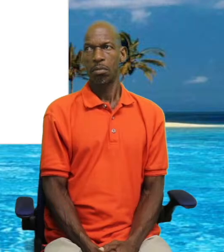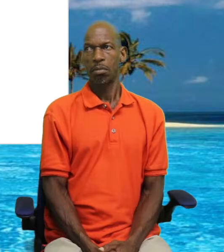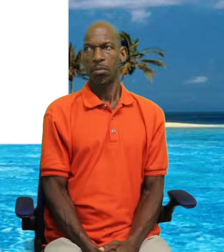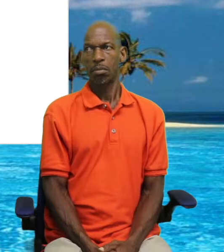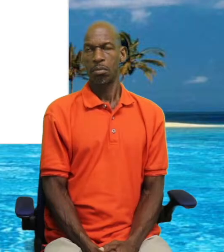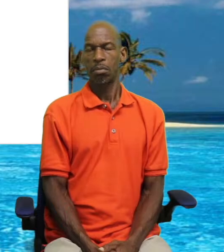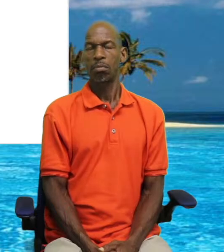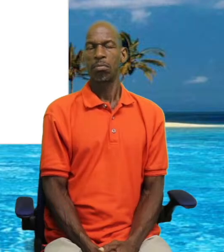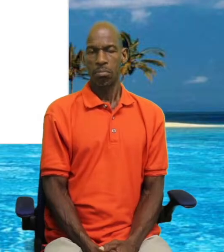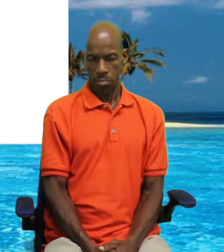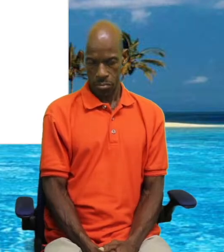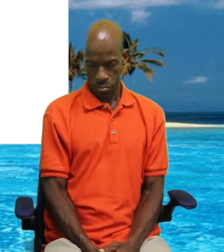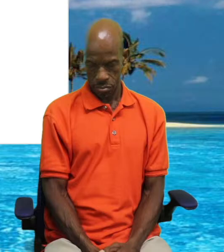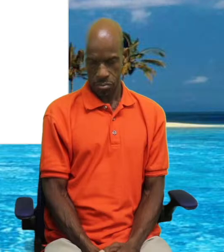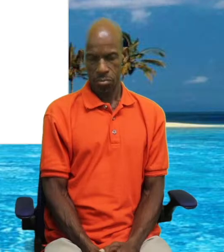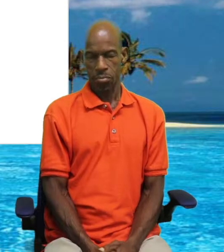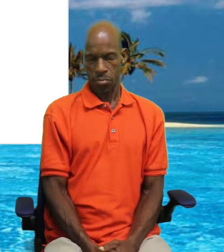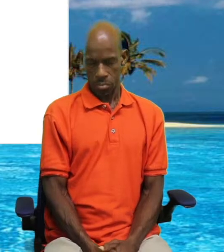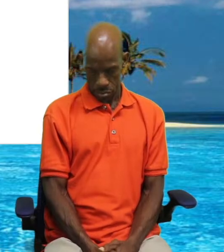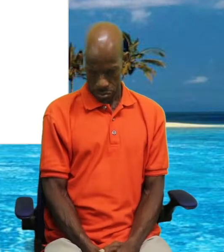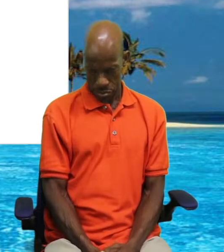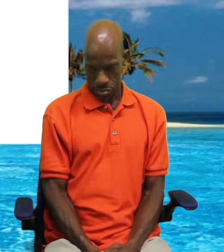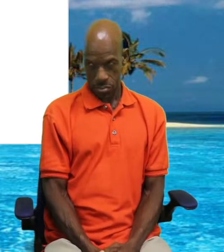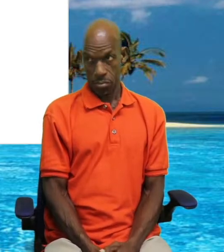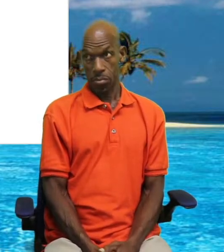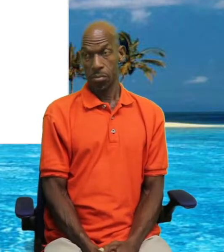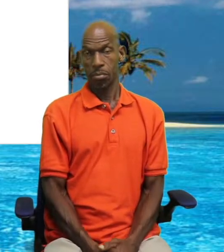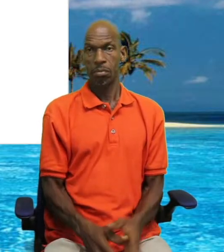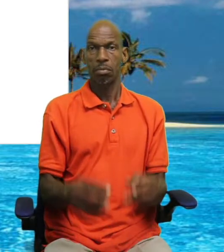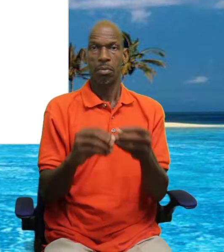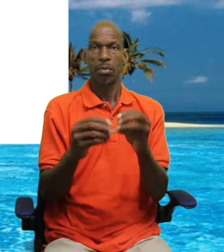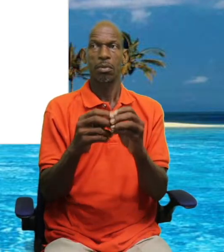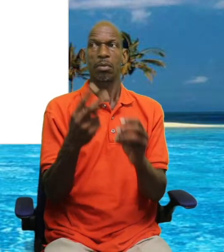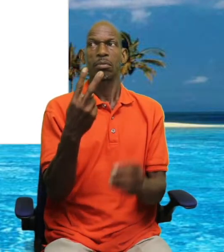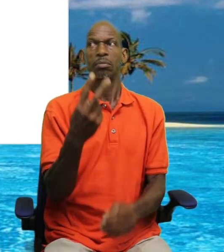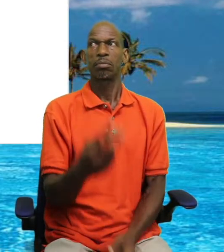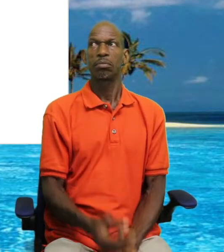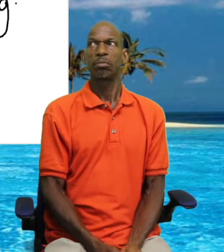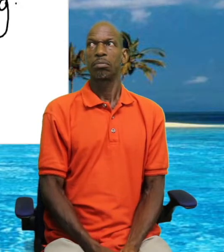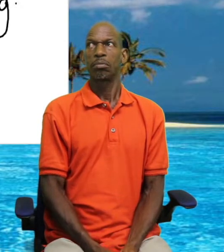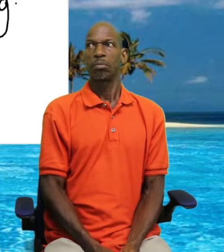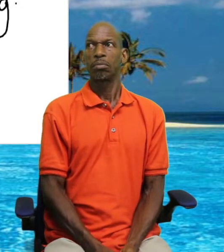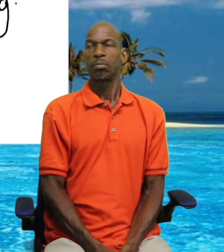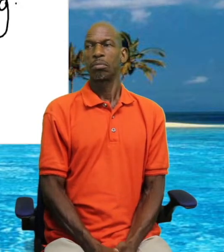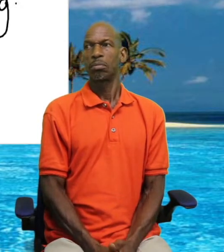All right. So number 2, I'm going to